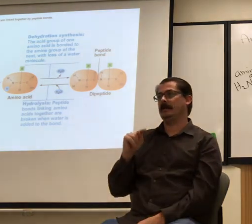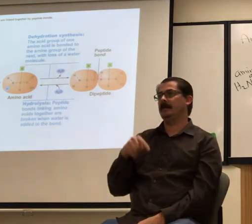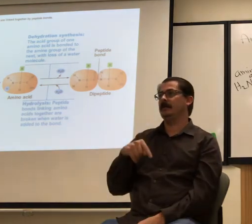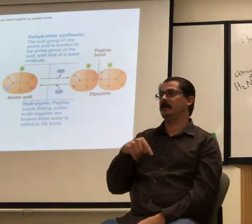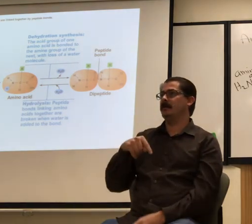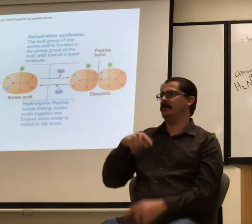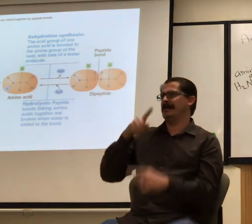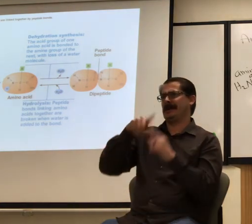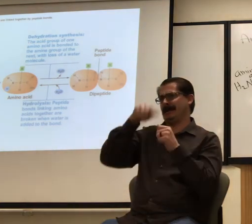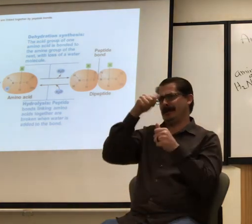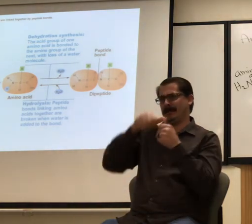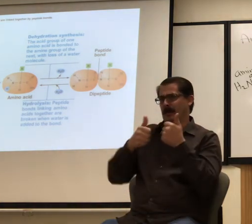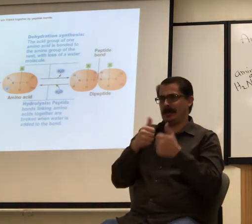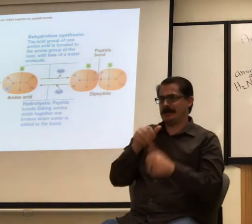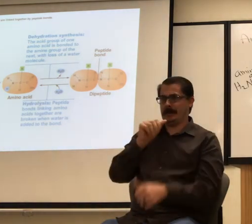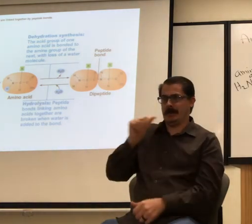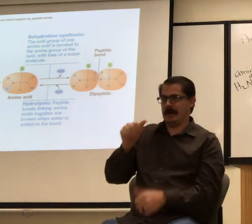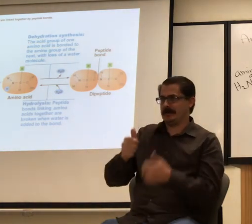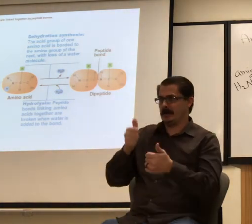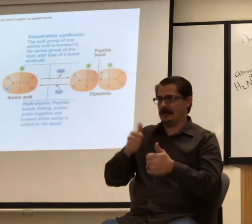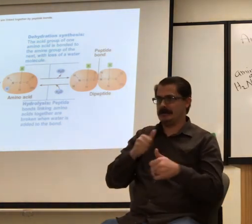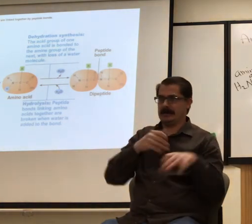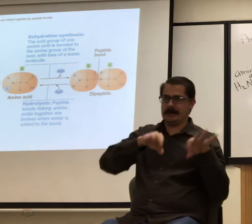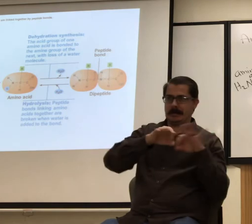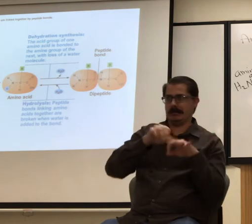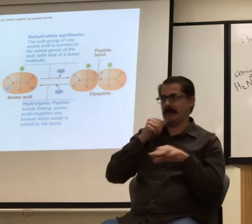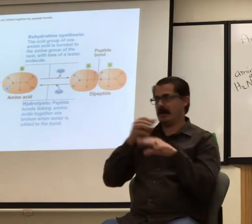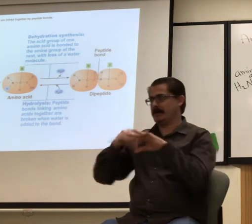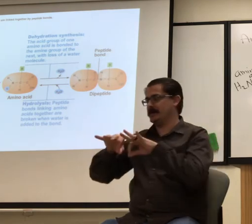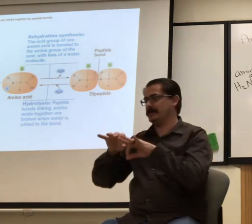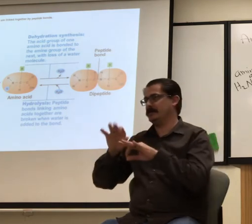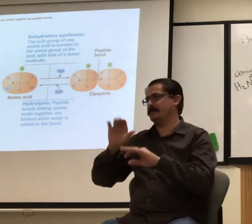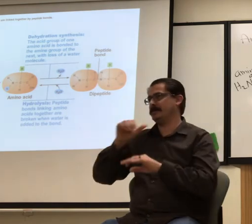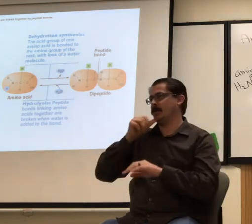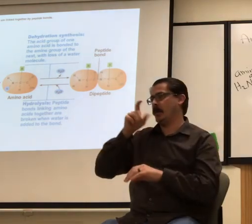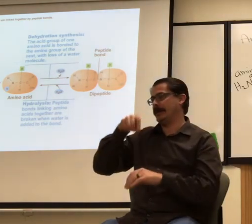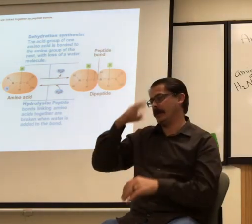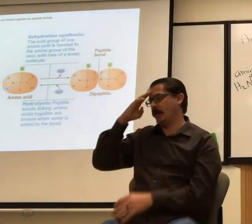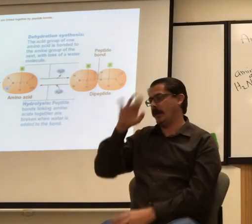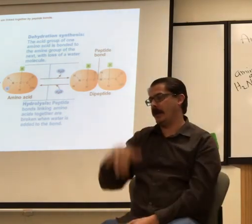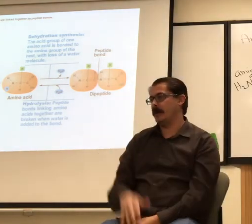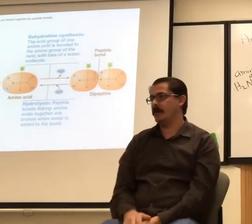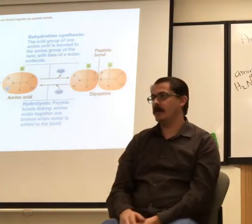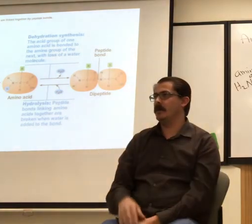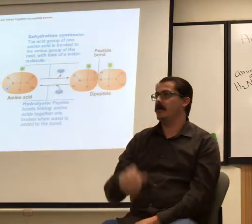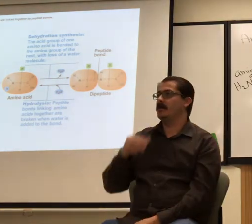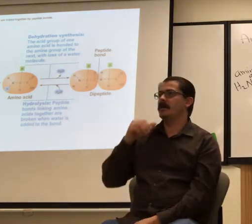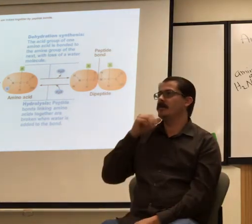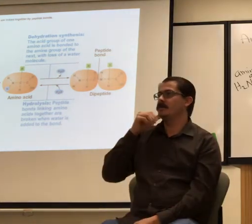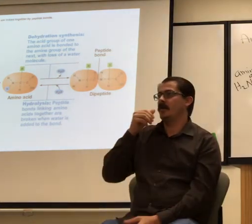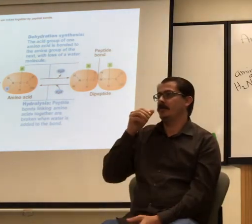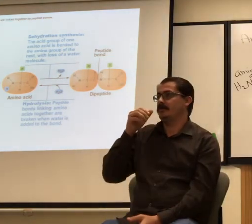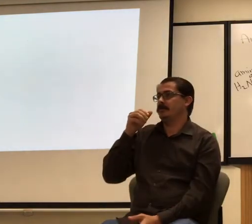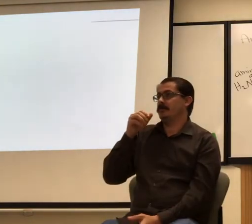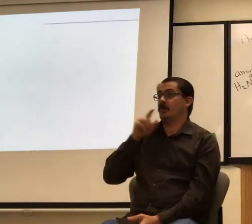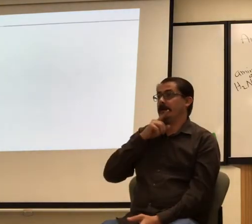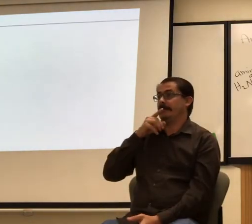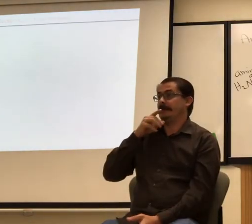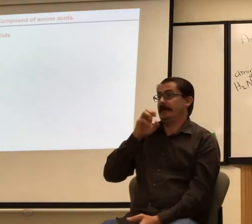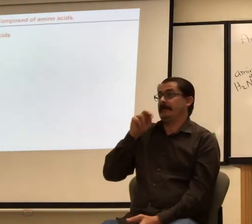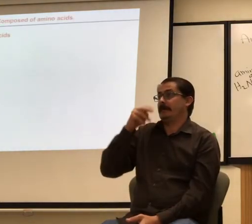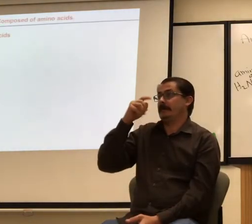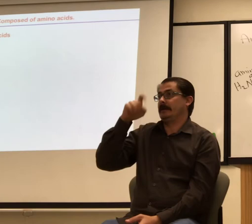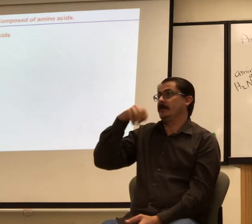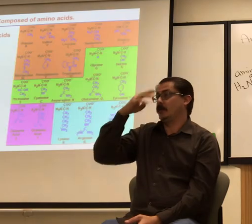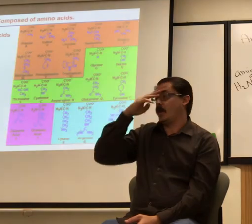I can't even remember which amino acids are essential or non-essential. I'm not going to hold you responsible for that. I'm not even going to hold you responsible for knowing all